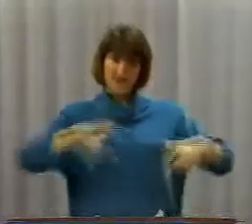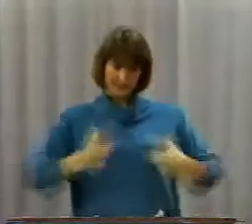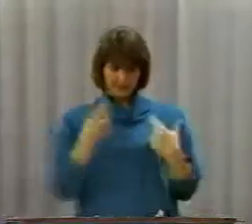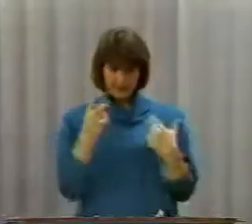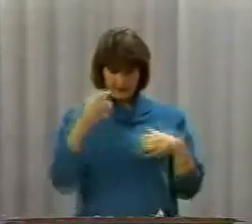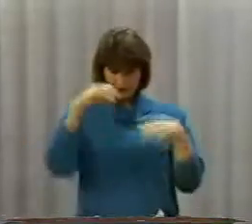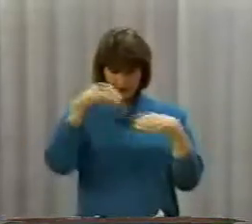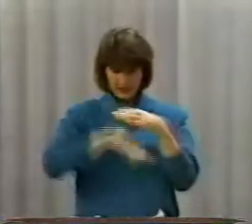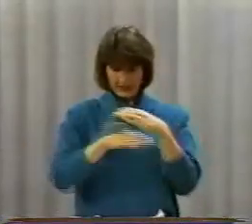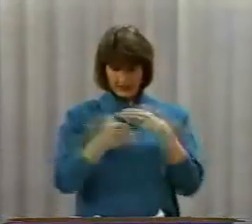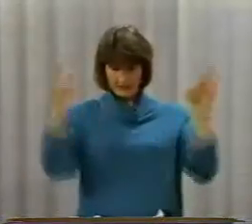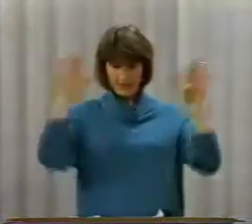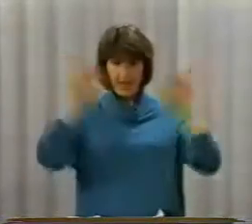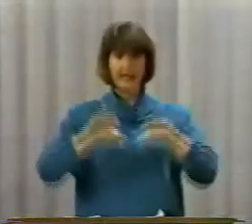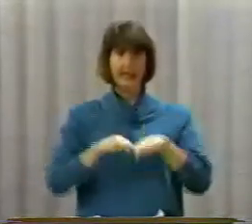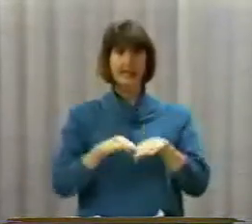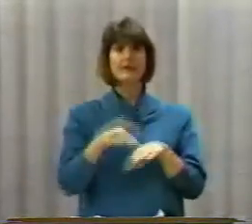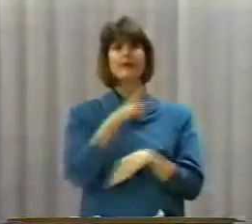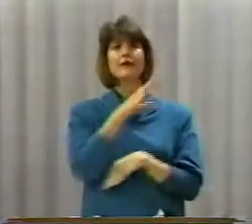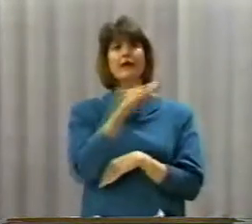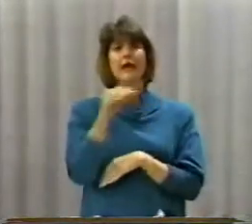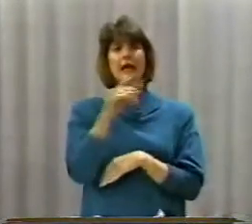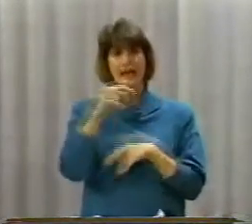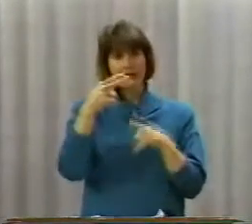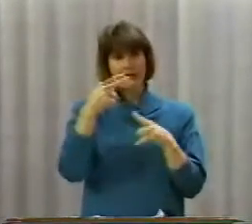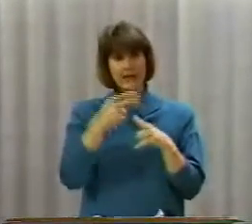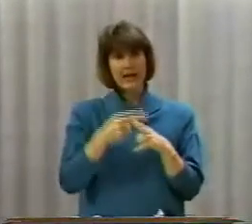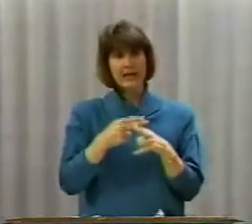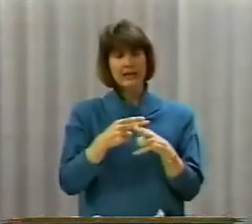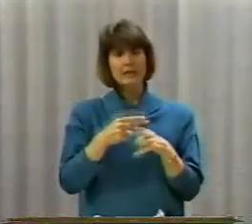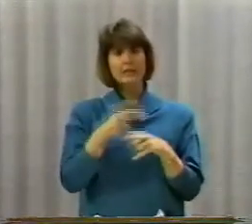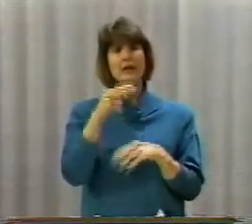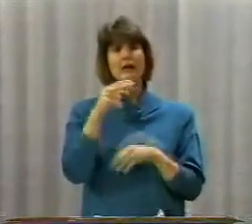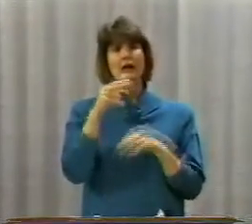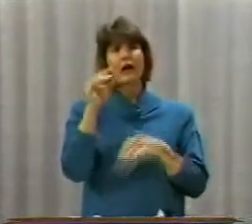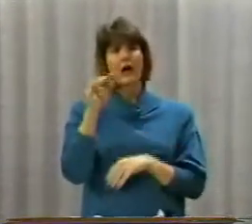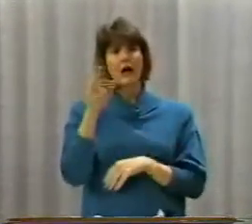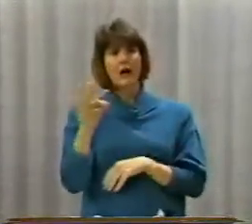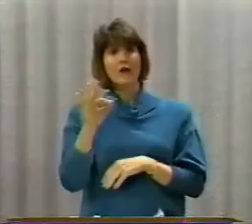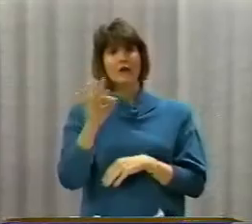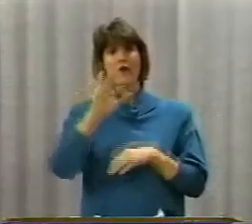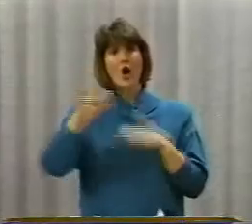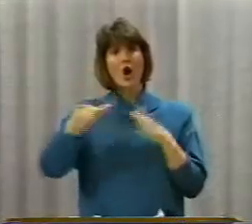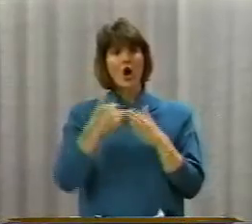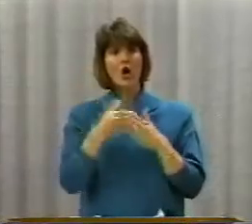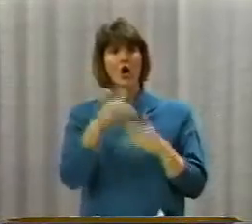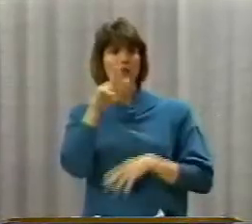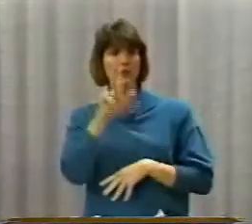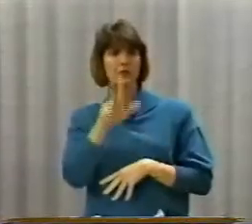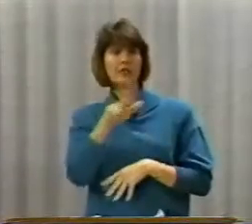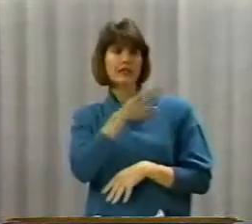They lived in a valley, and the name of all